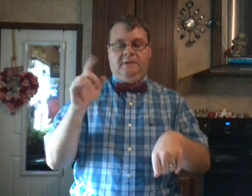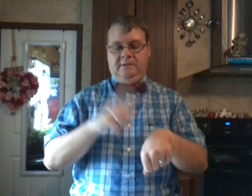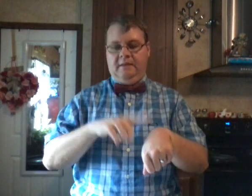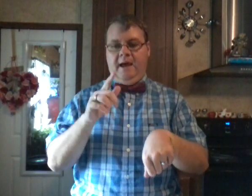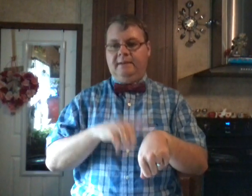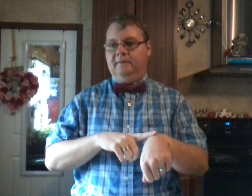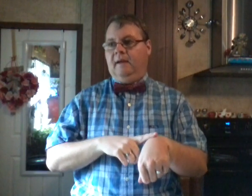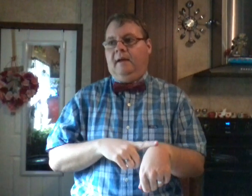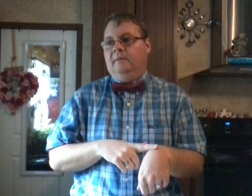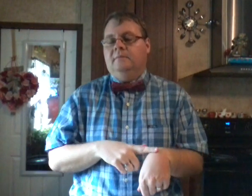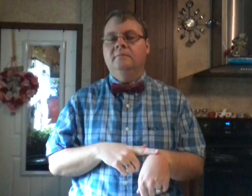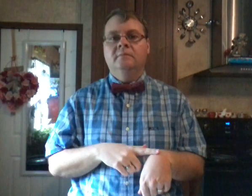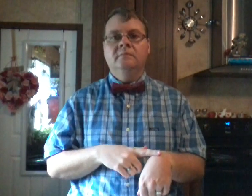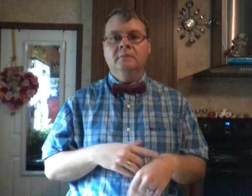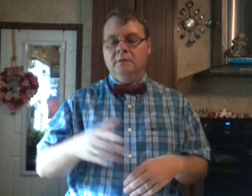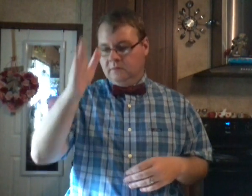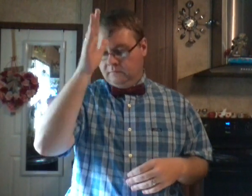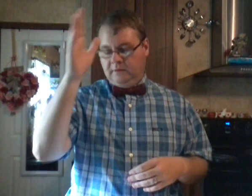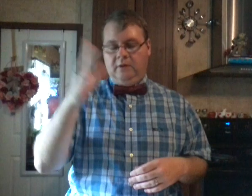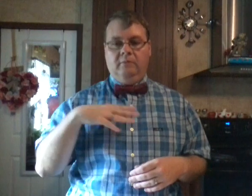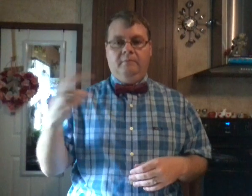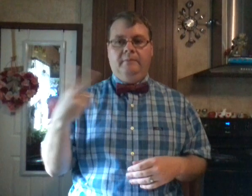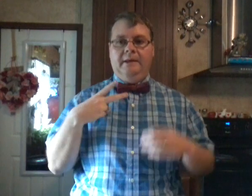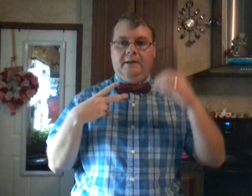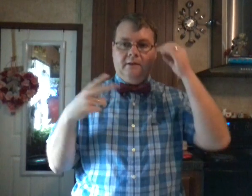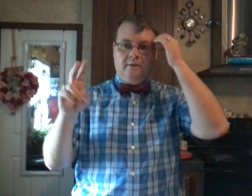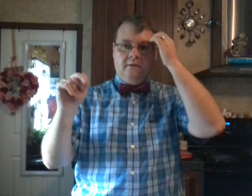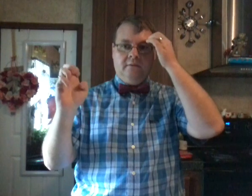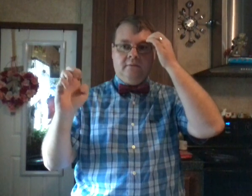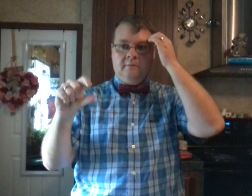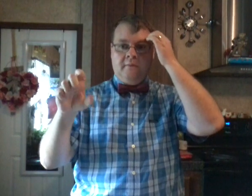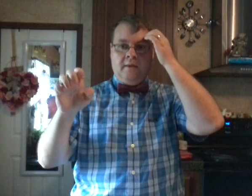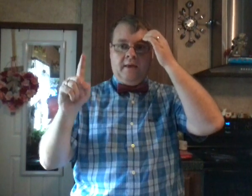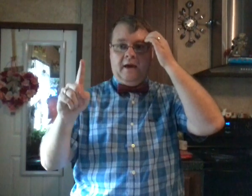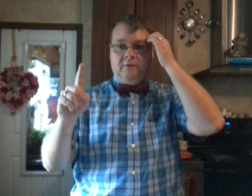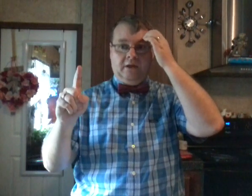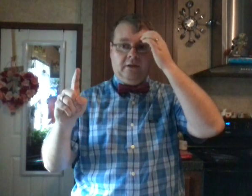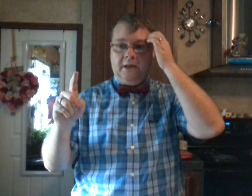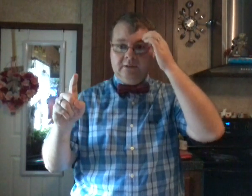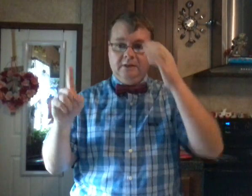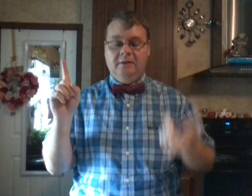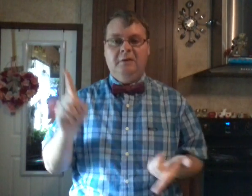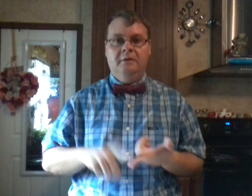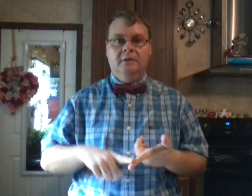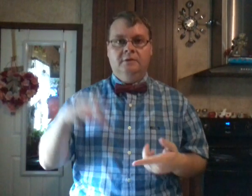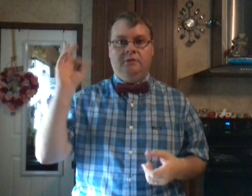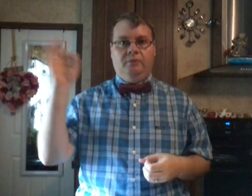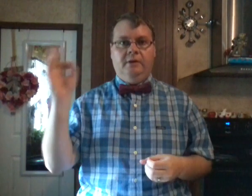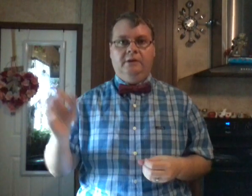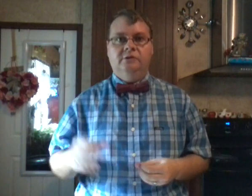since that time, you know, men have neglected to preach.